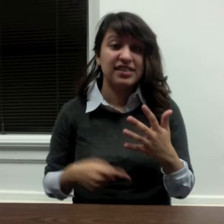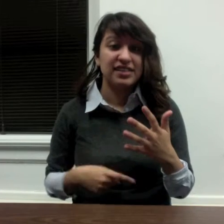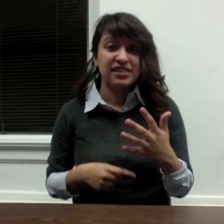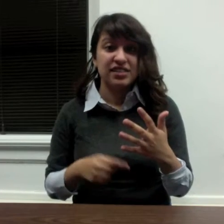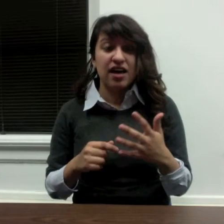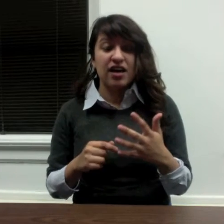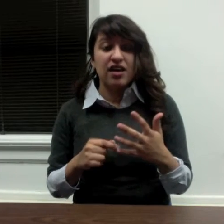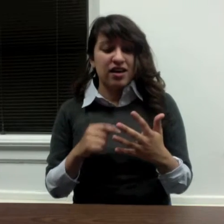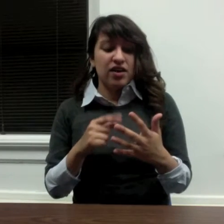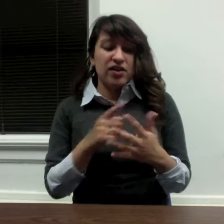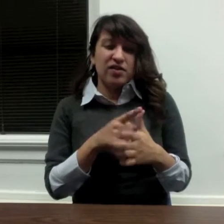taught.